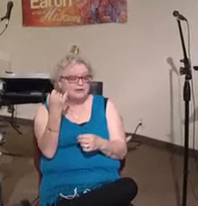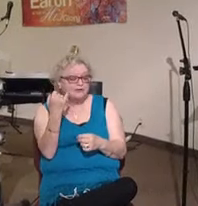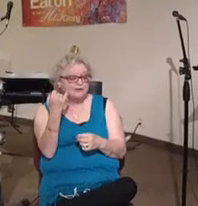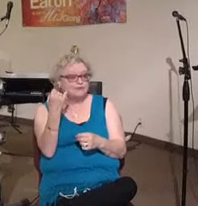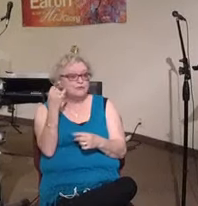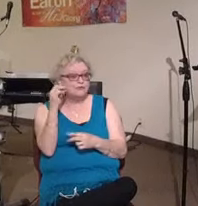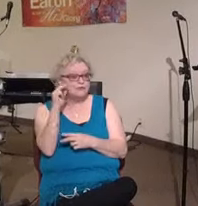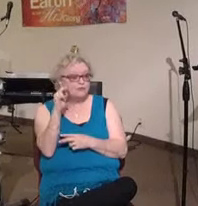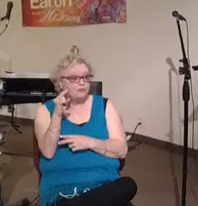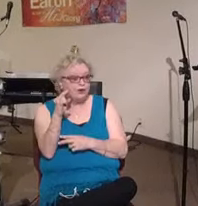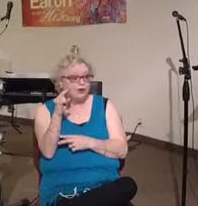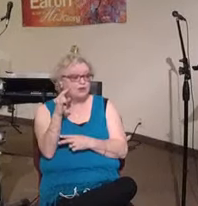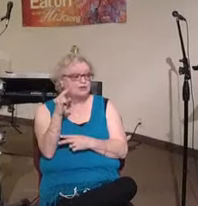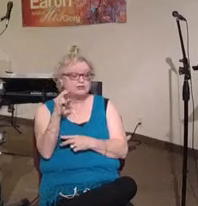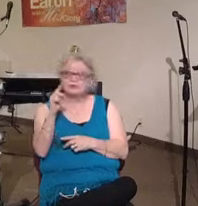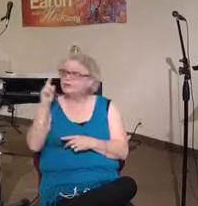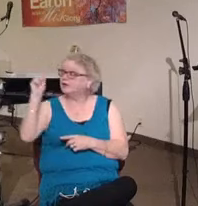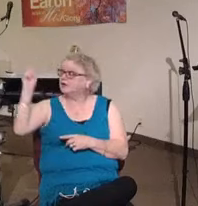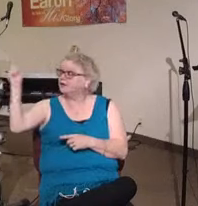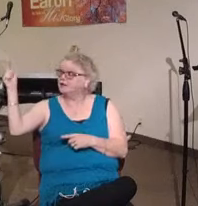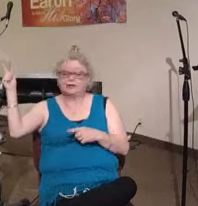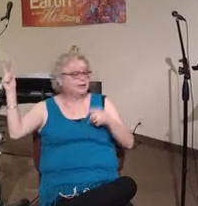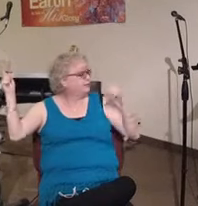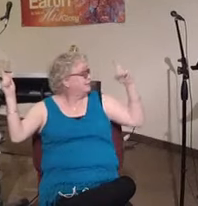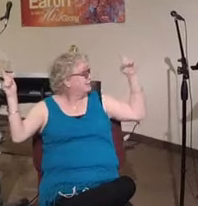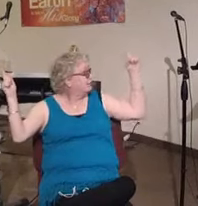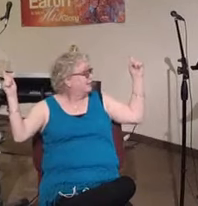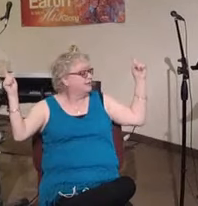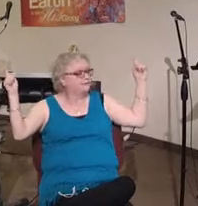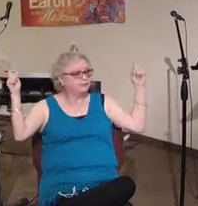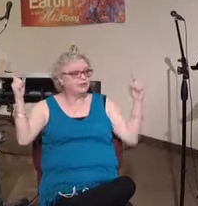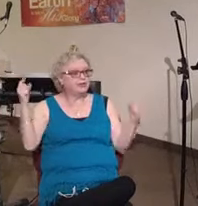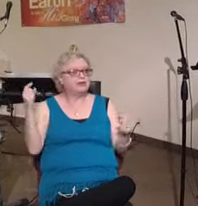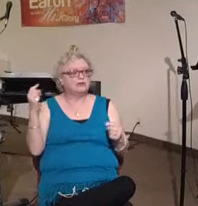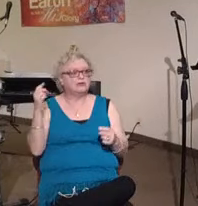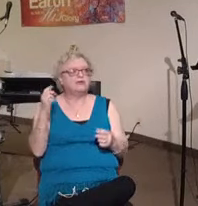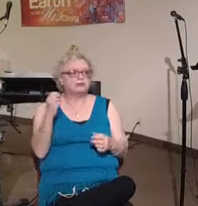the monitors on either side of me, you'll be in good shape.